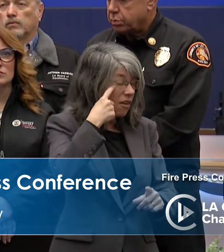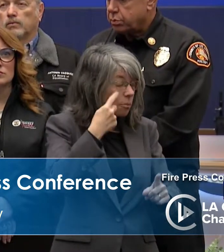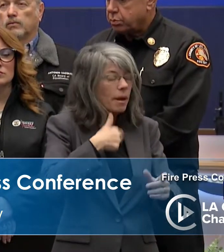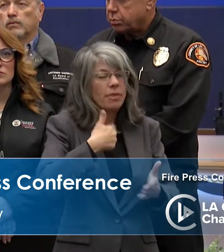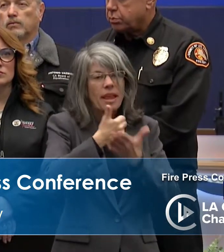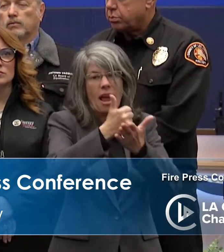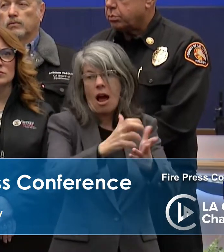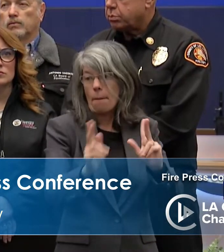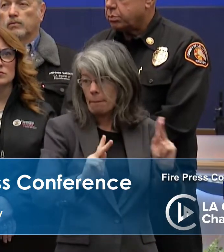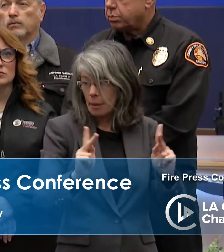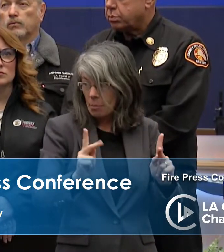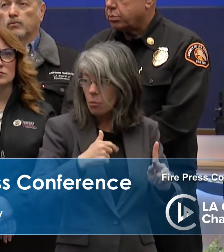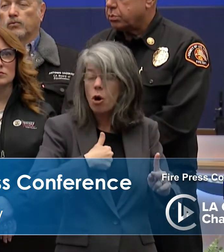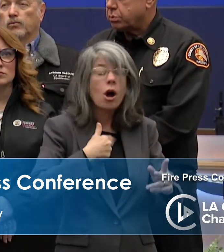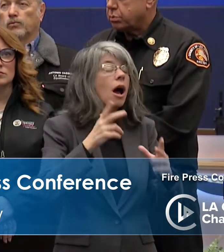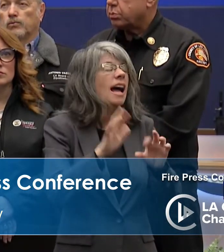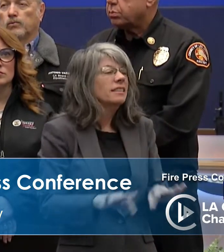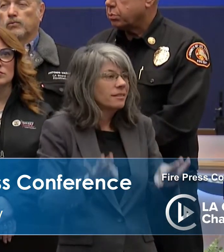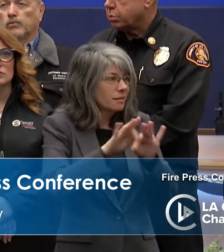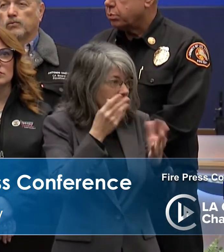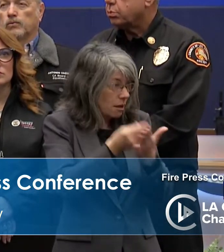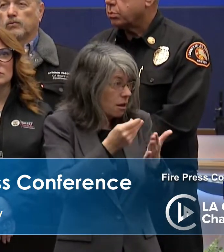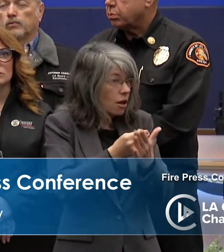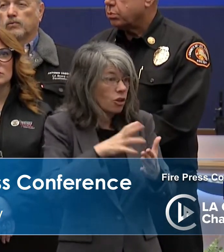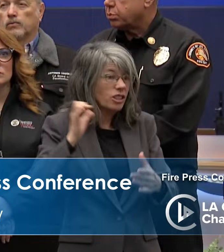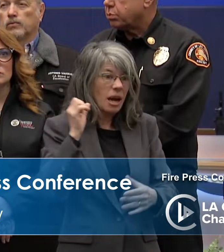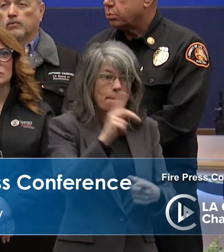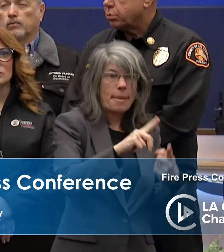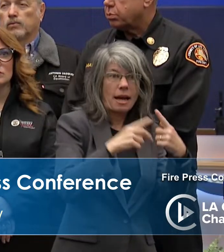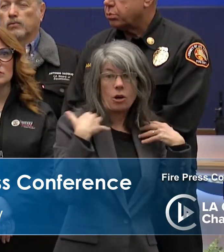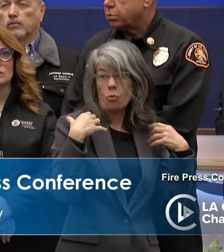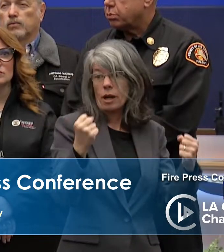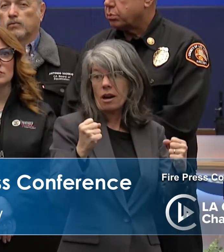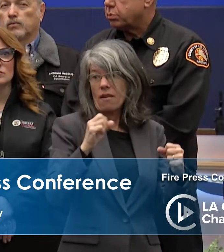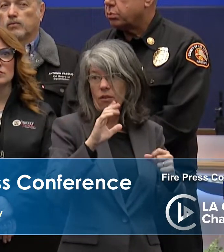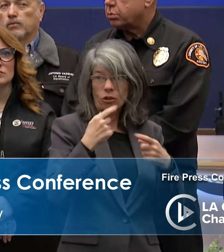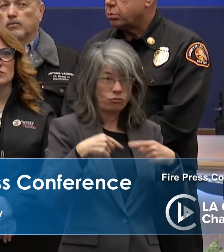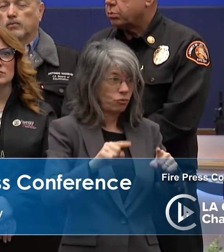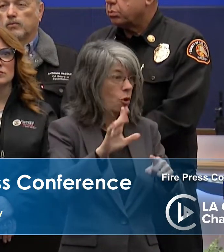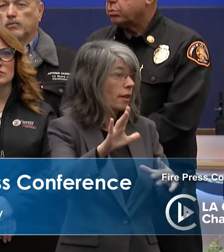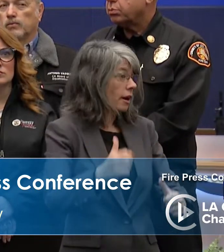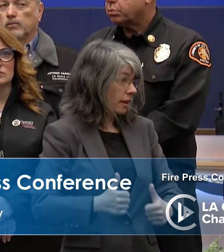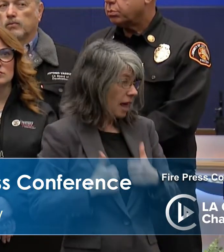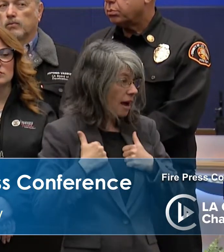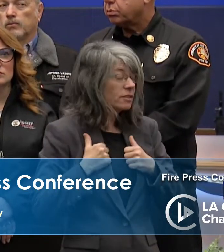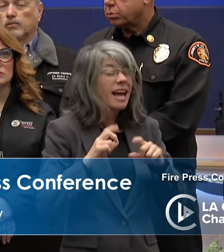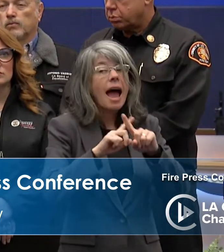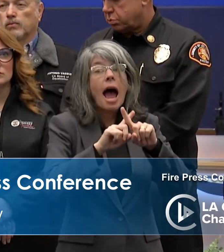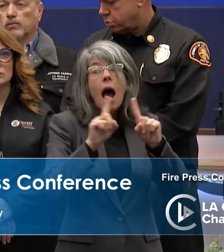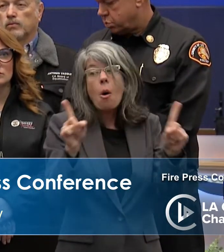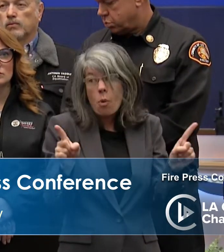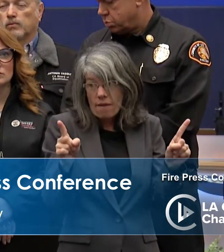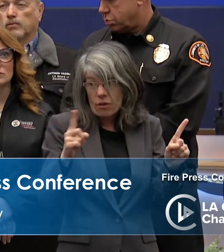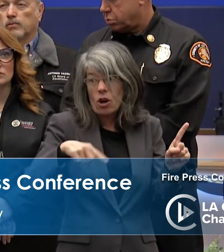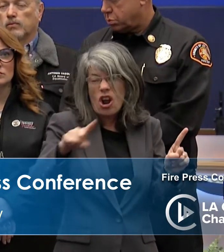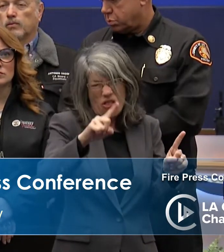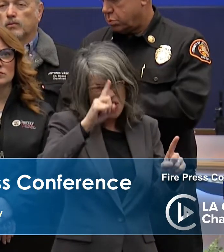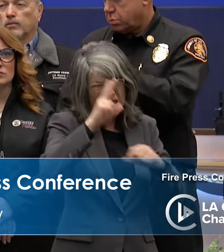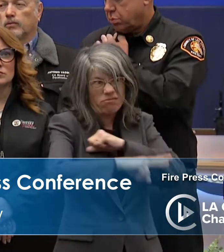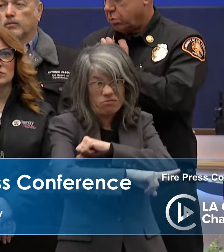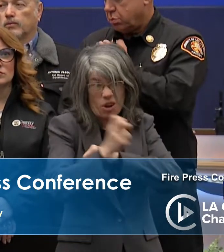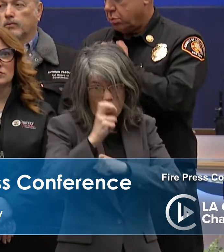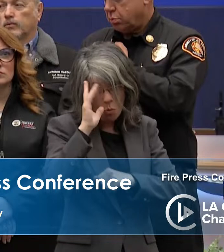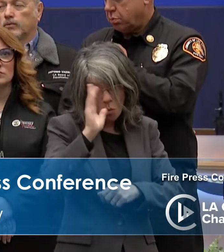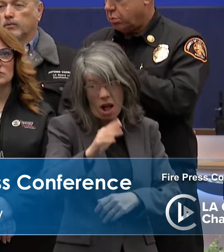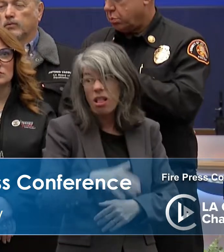need significant dollars to get back and recover in their lives. However, these will be ripped off.